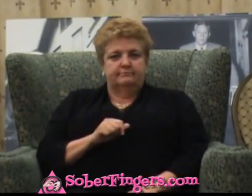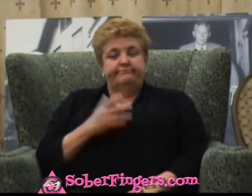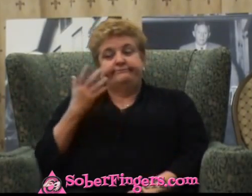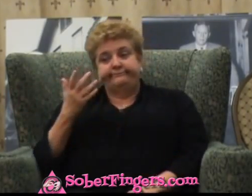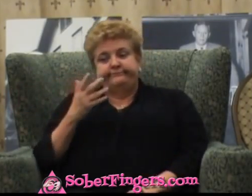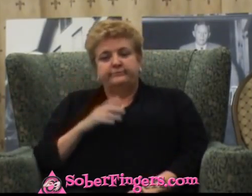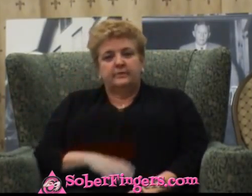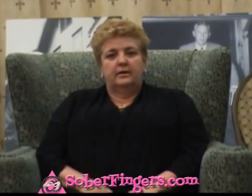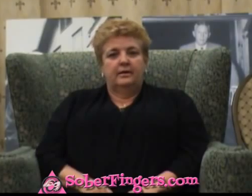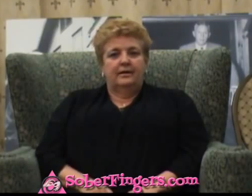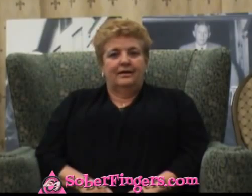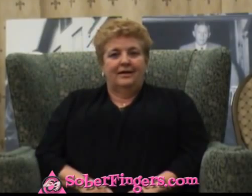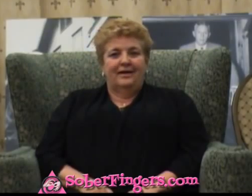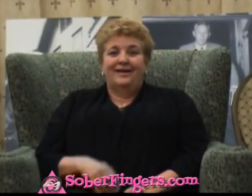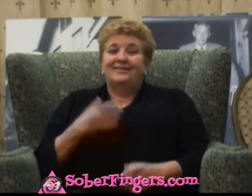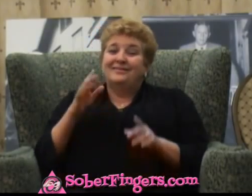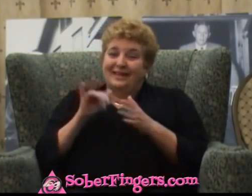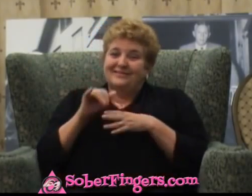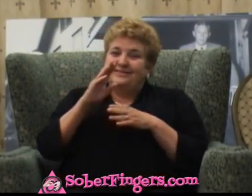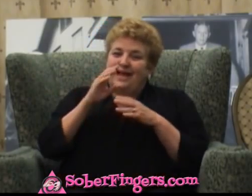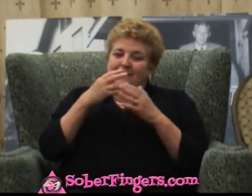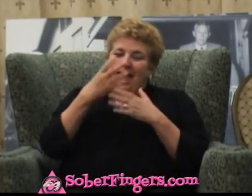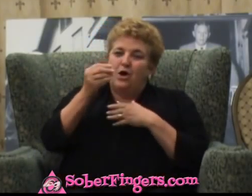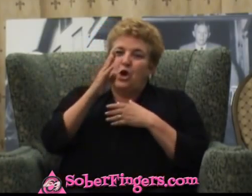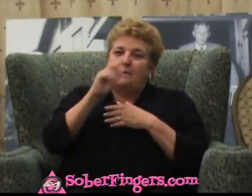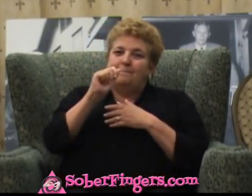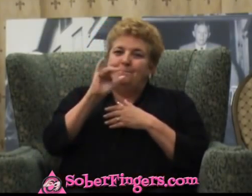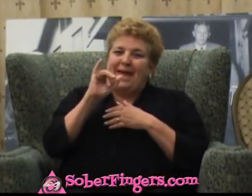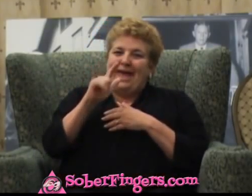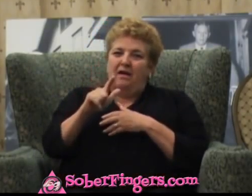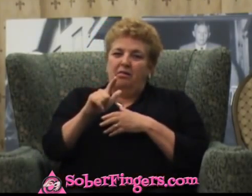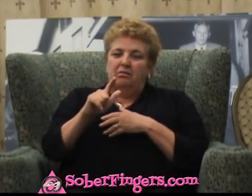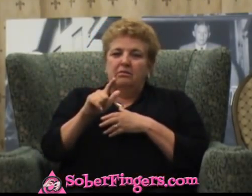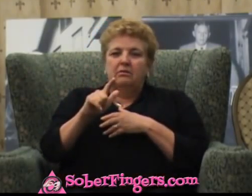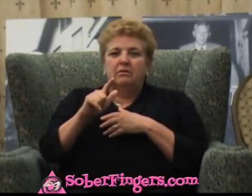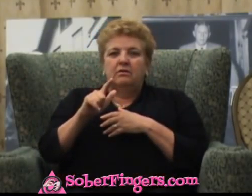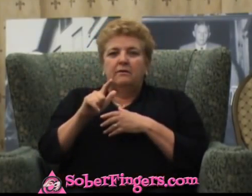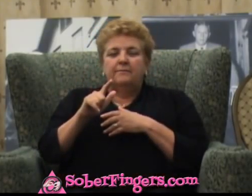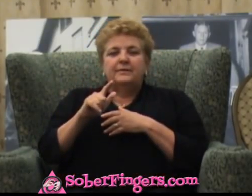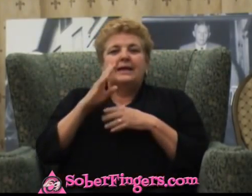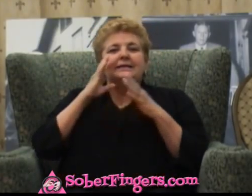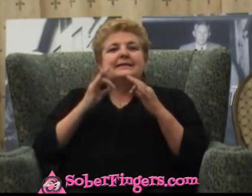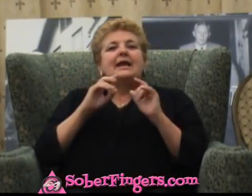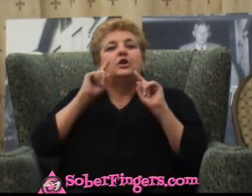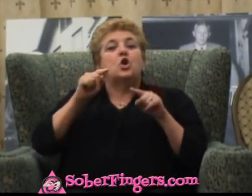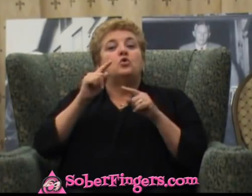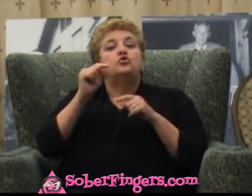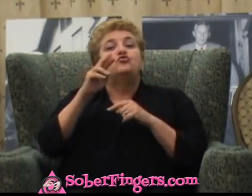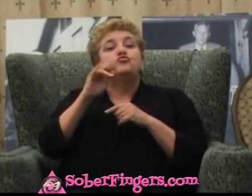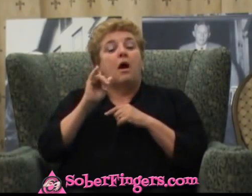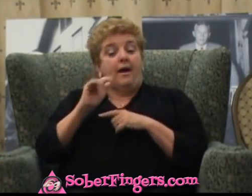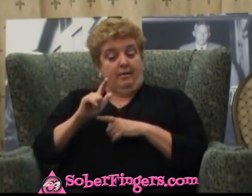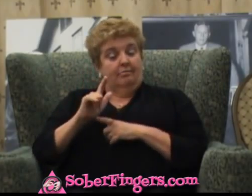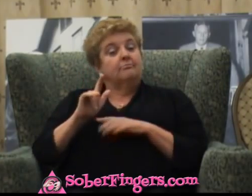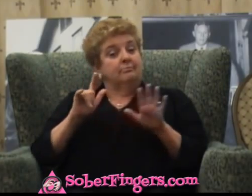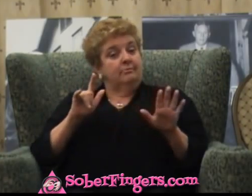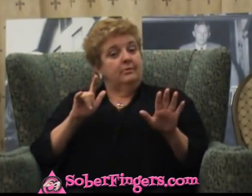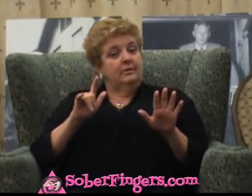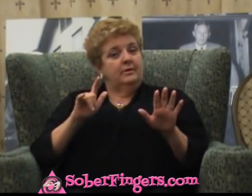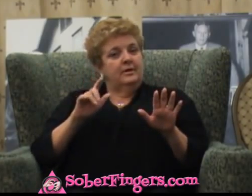I was out on bail. I was out on bail for 2.5 years because I decided to take my case to trial. And it was never a matter of innocence or guilt for me. I knew I was